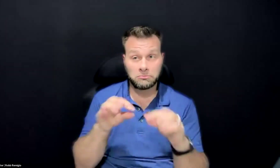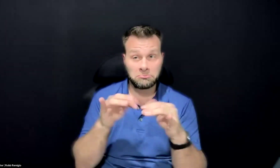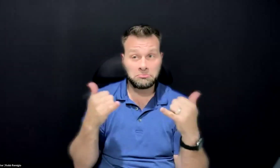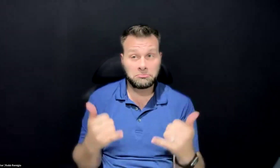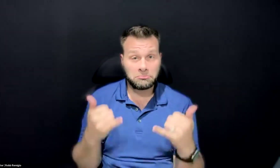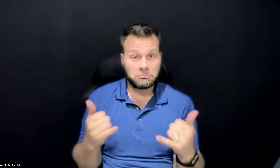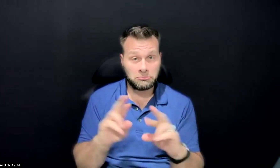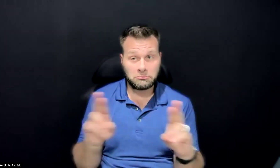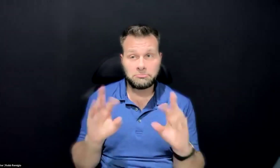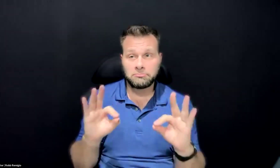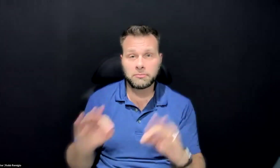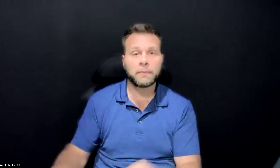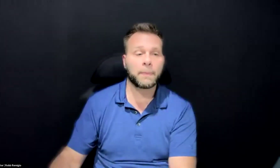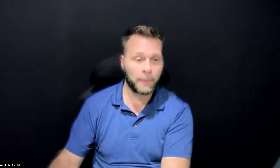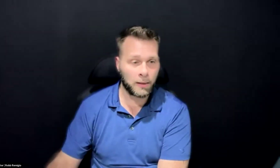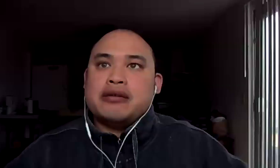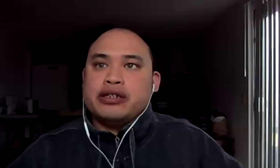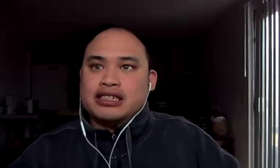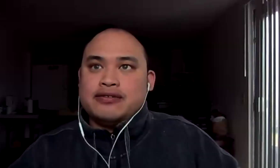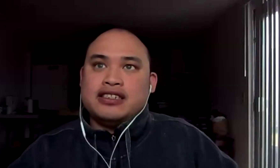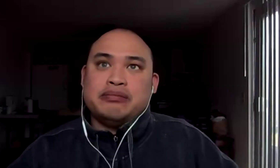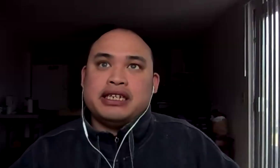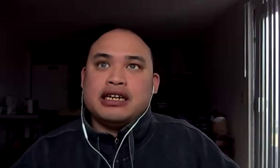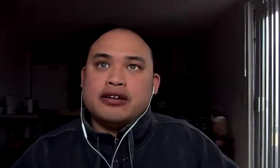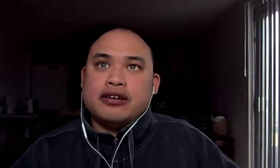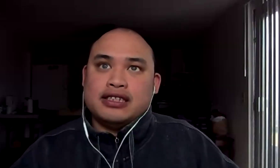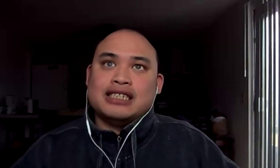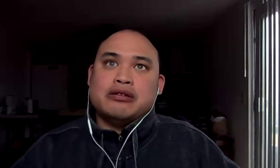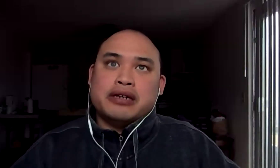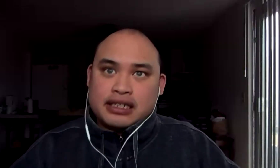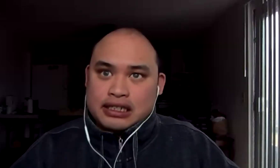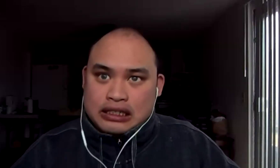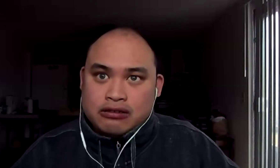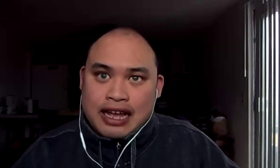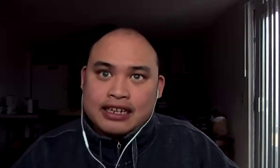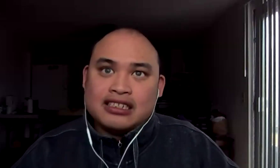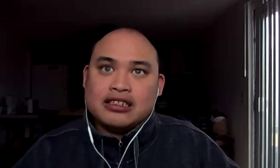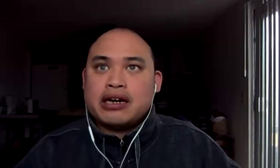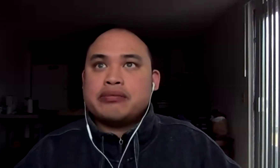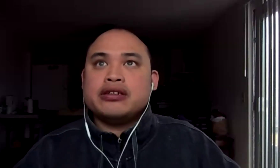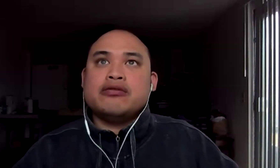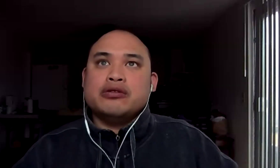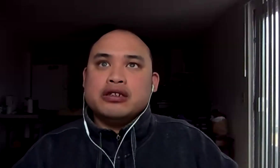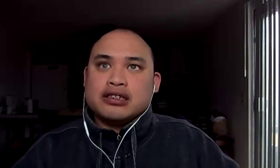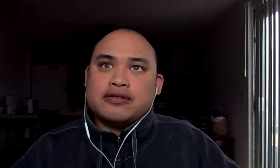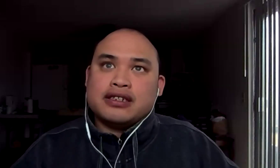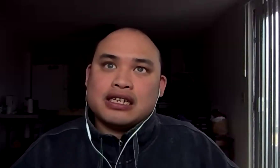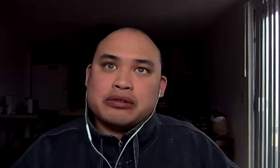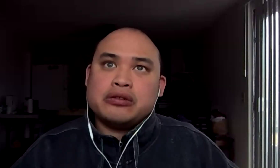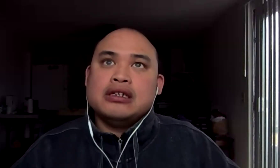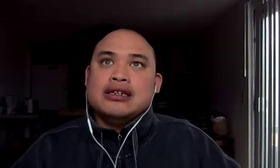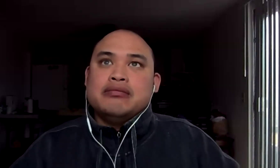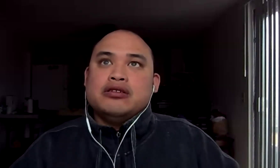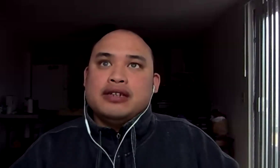PDF, when the PowerPoint is converted to PDF, all the accessible markings you added to your PowerPoint will work. So